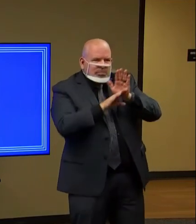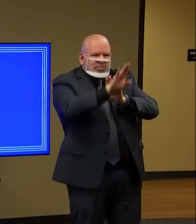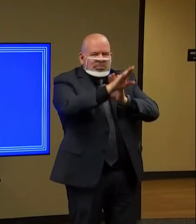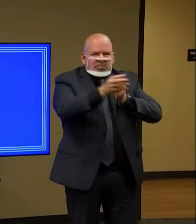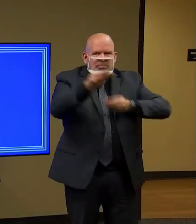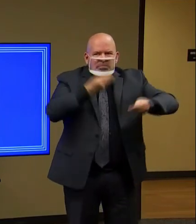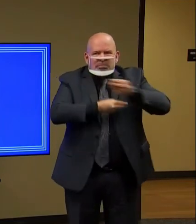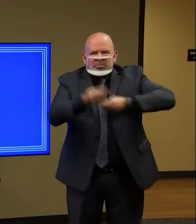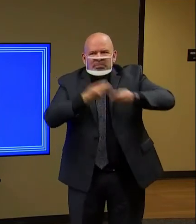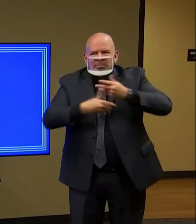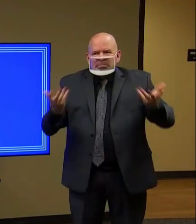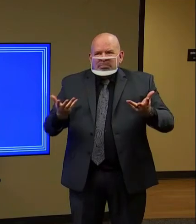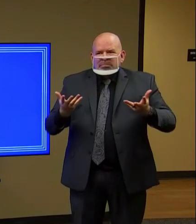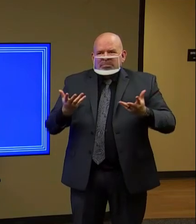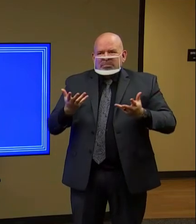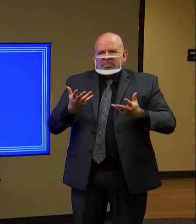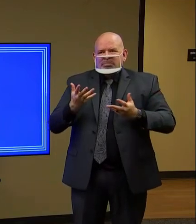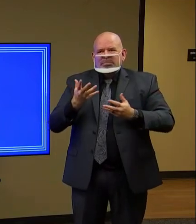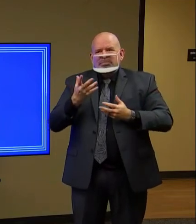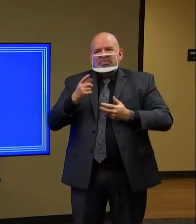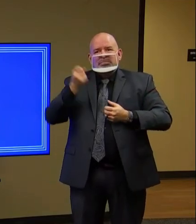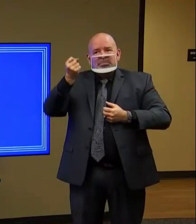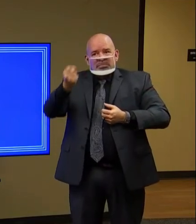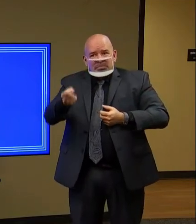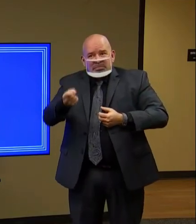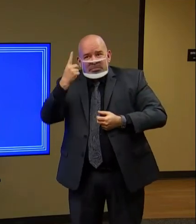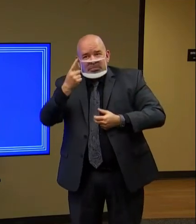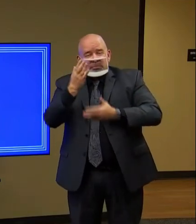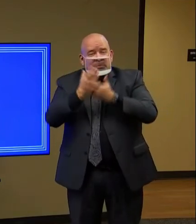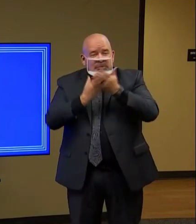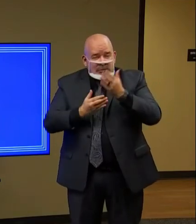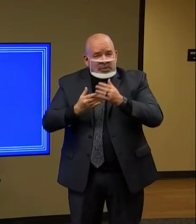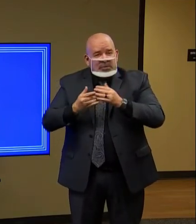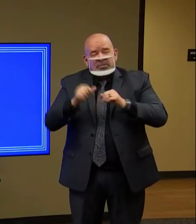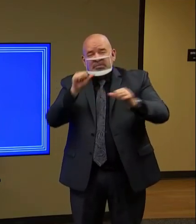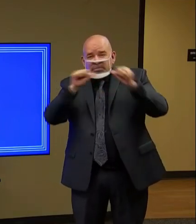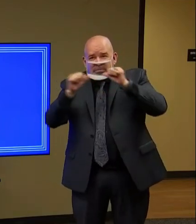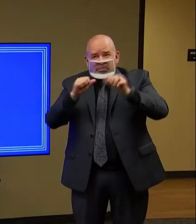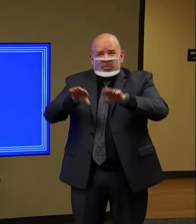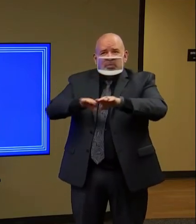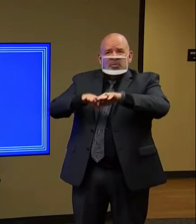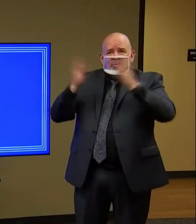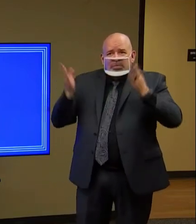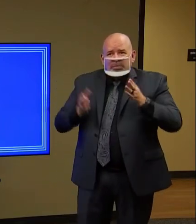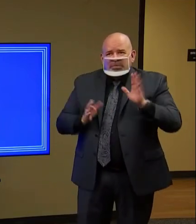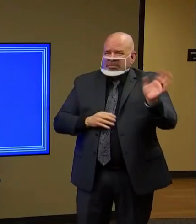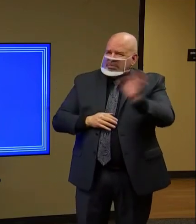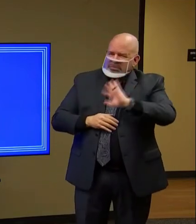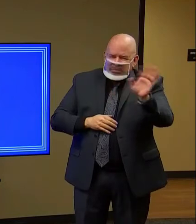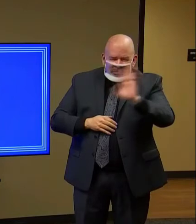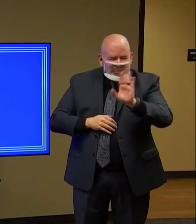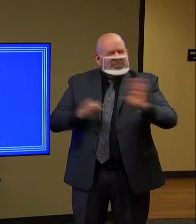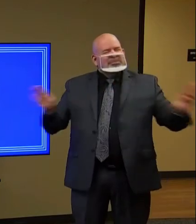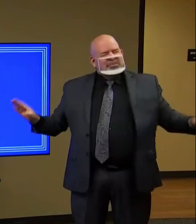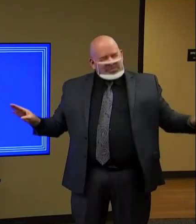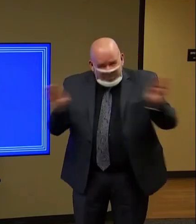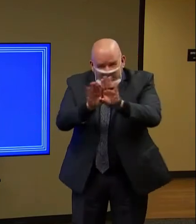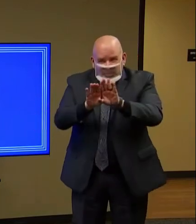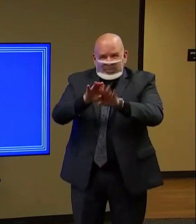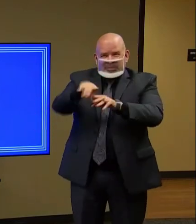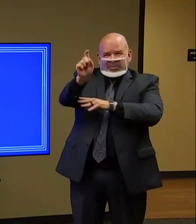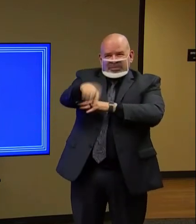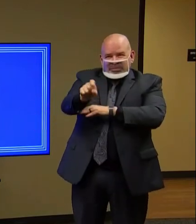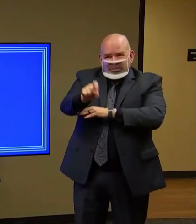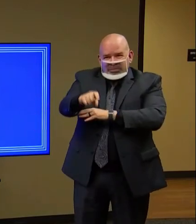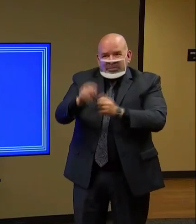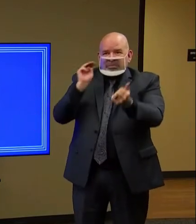loophole bars that are still open. That's the only business they're talking about shutting down for now. And it's not because the doctors hate bars.